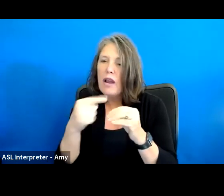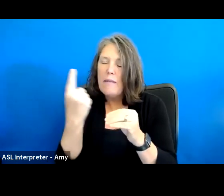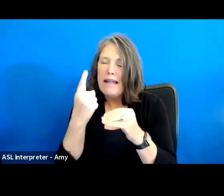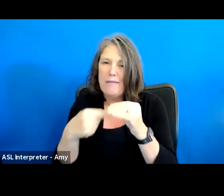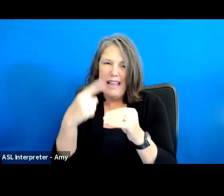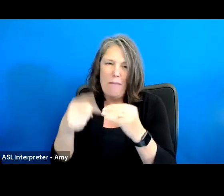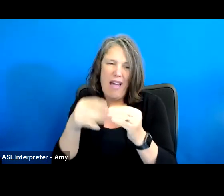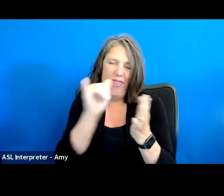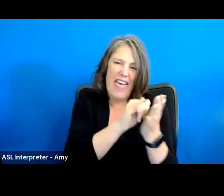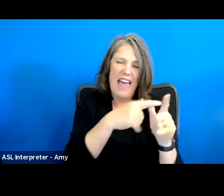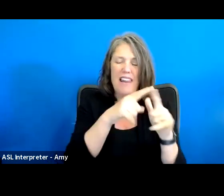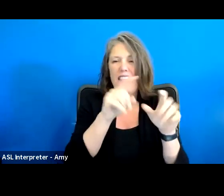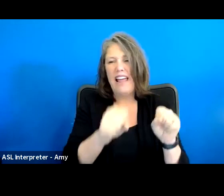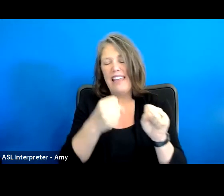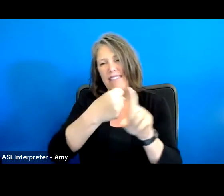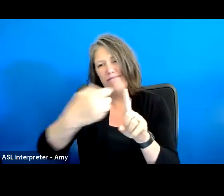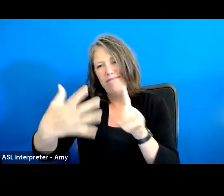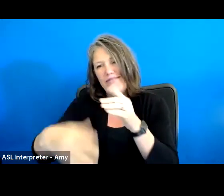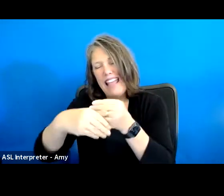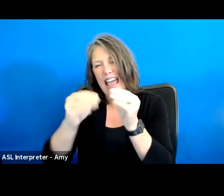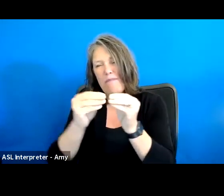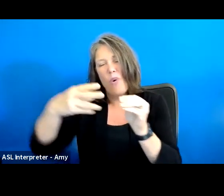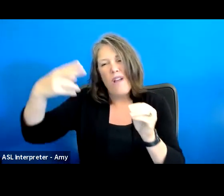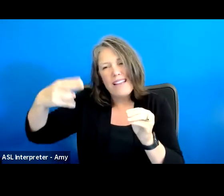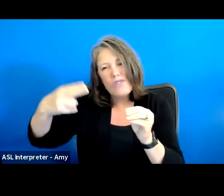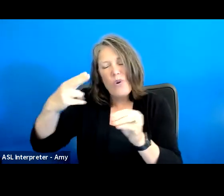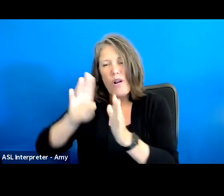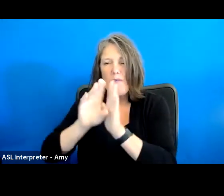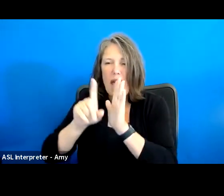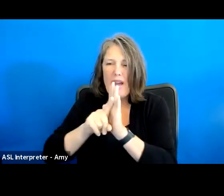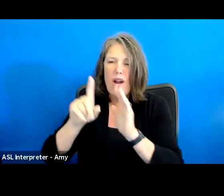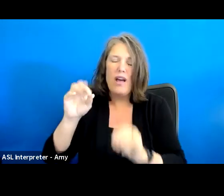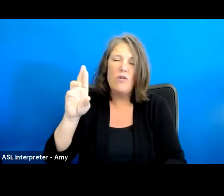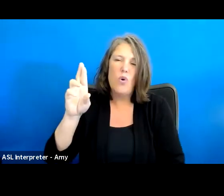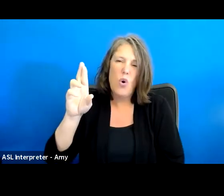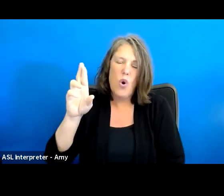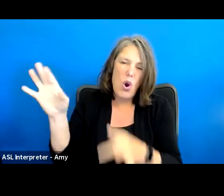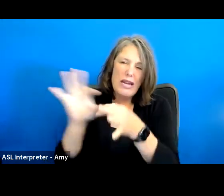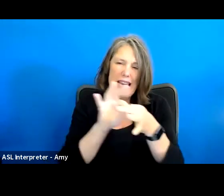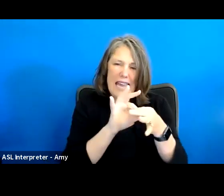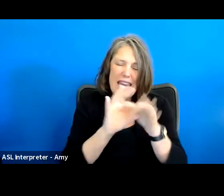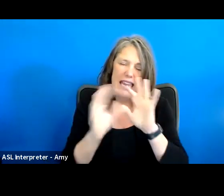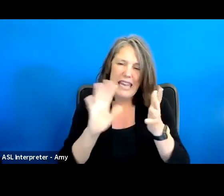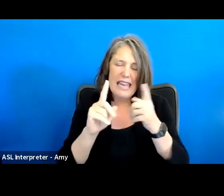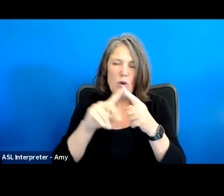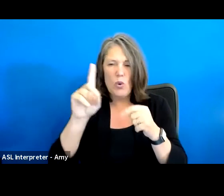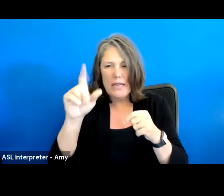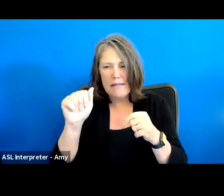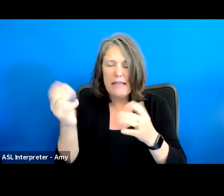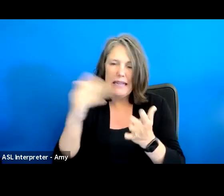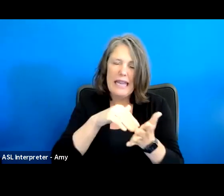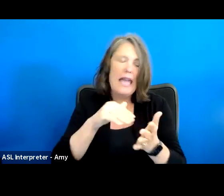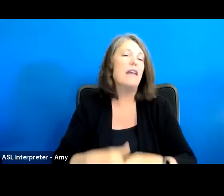can add some more historical background to it or tie it in kind of to disability